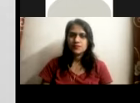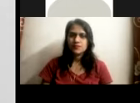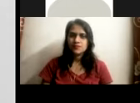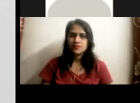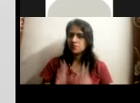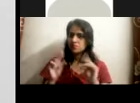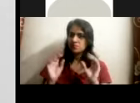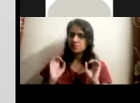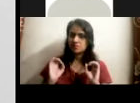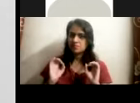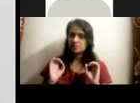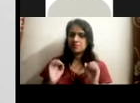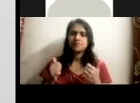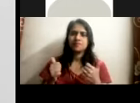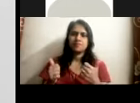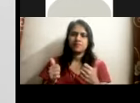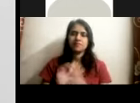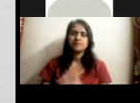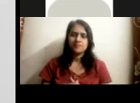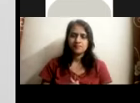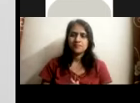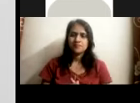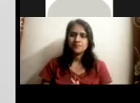No? Okay. I